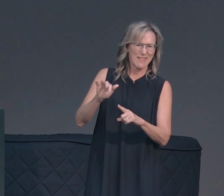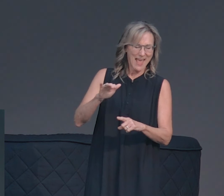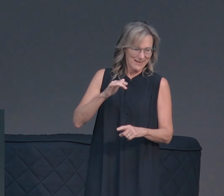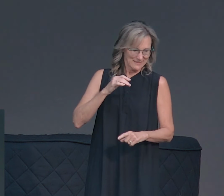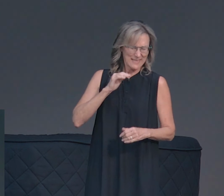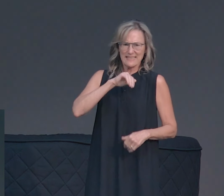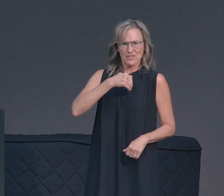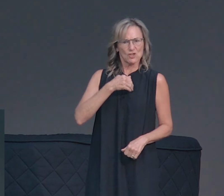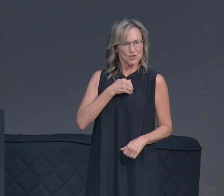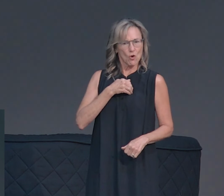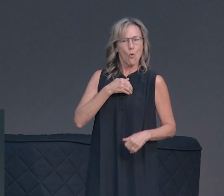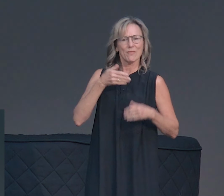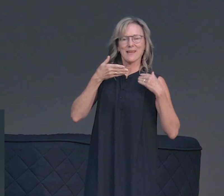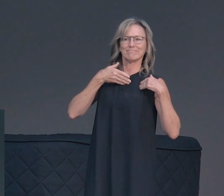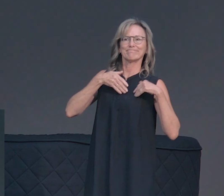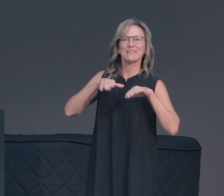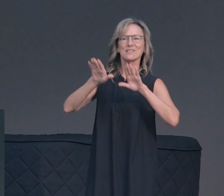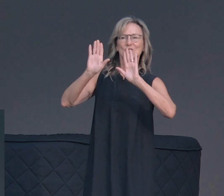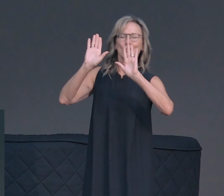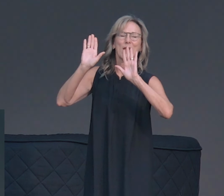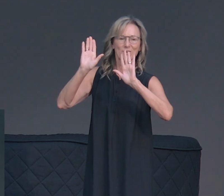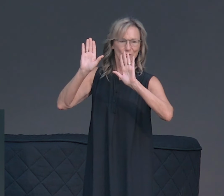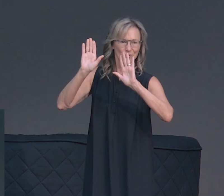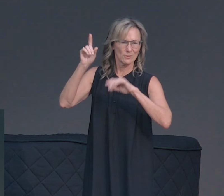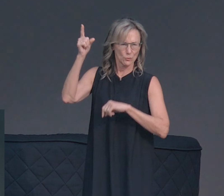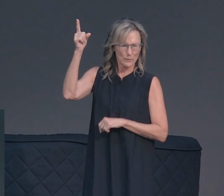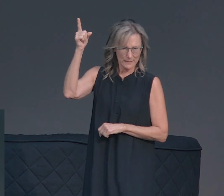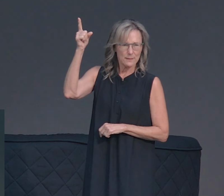soul. The surrendered soul.